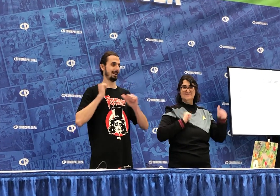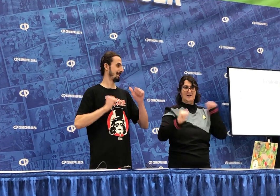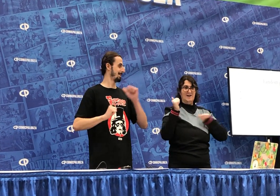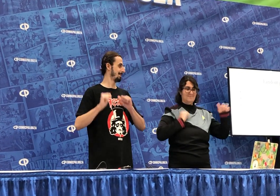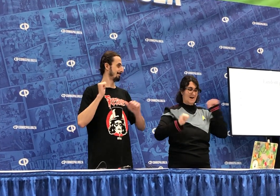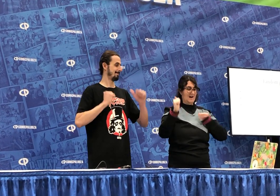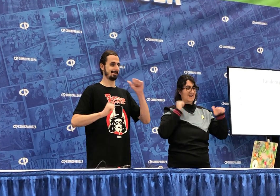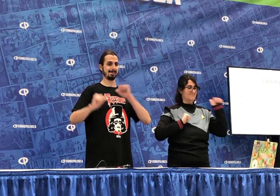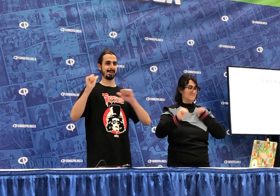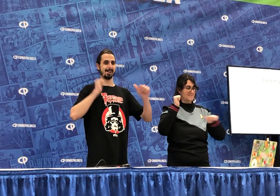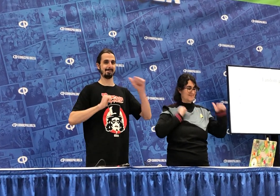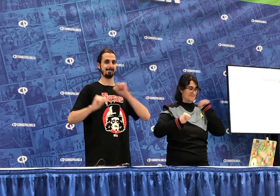Drama.